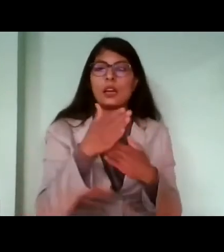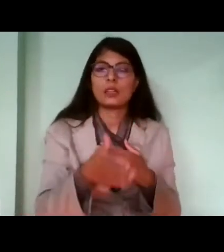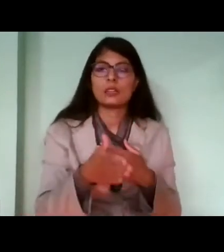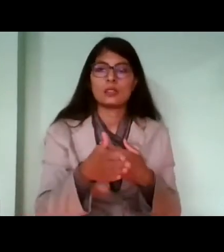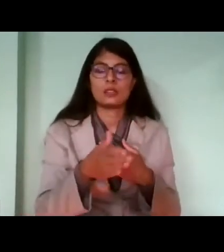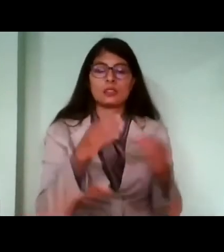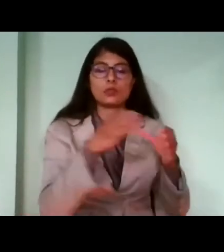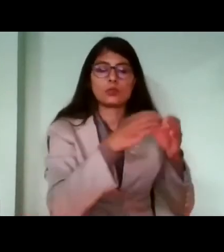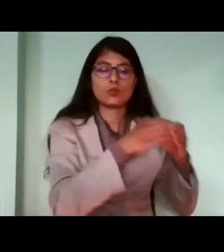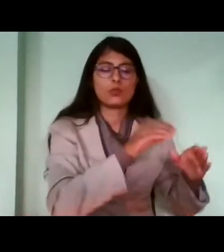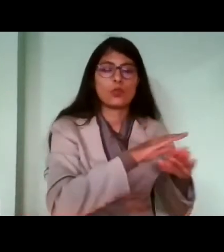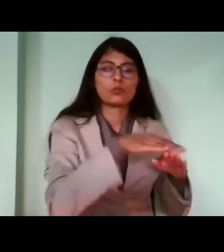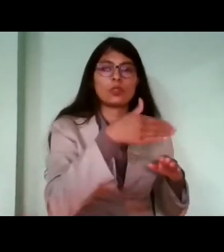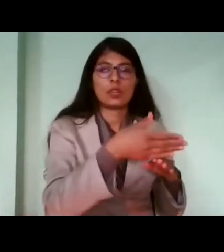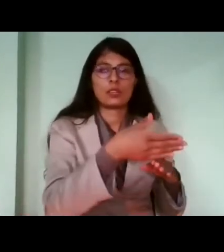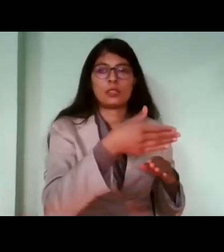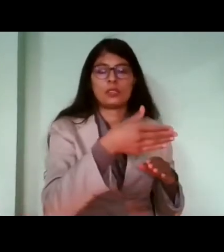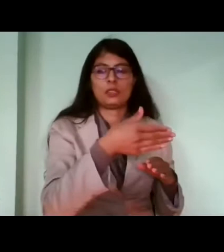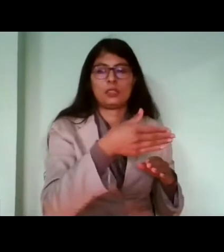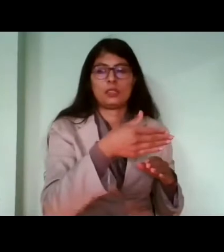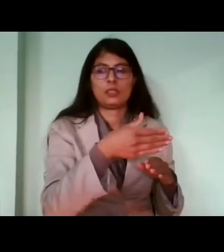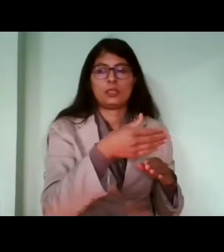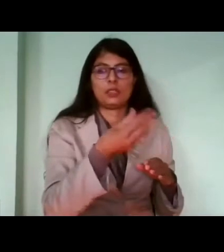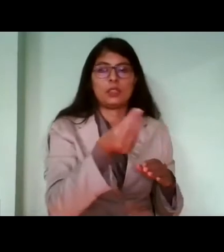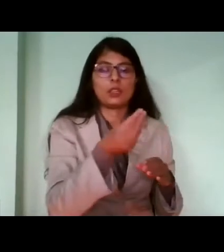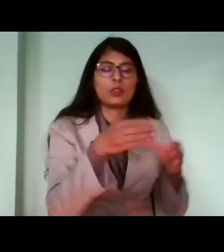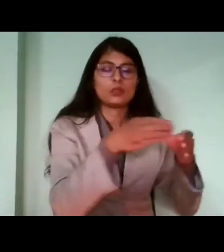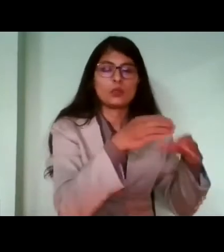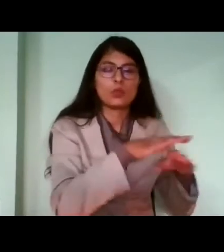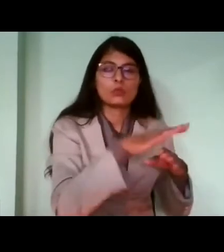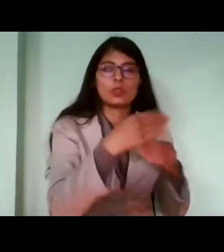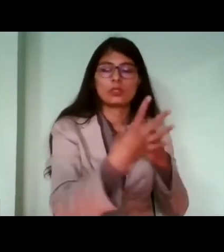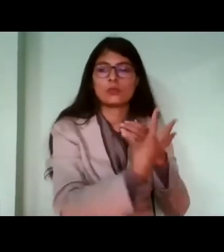most affected and who also know the best about dealing